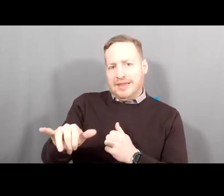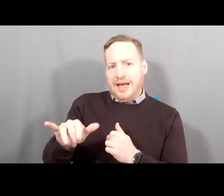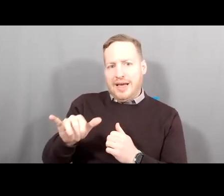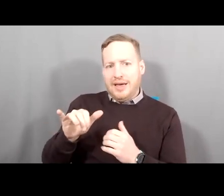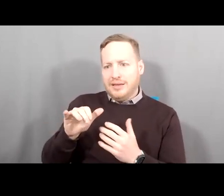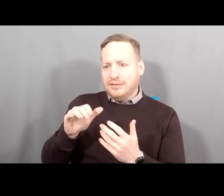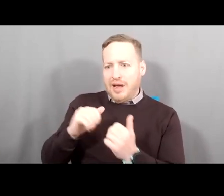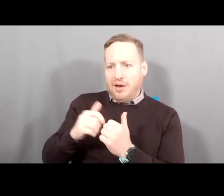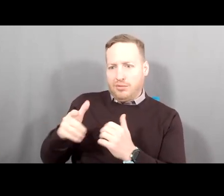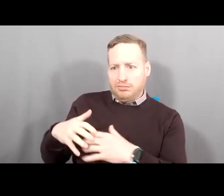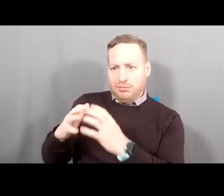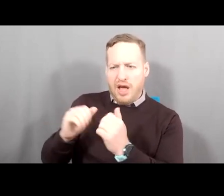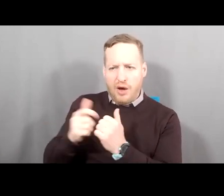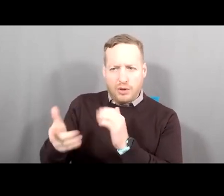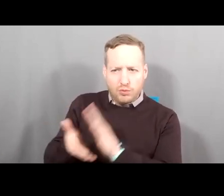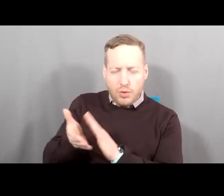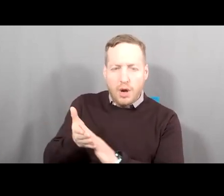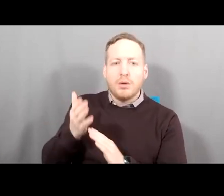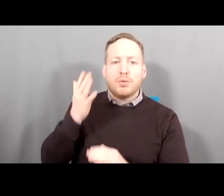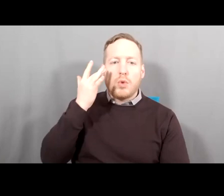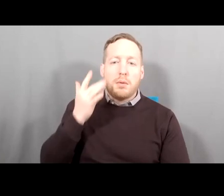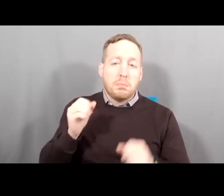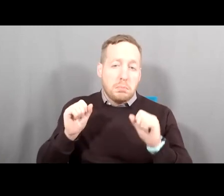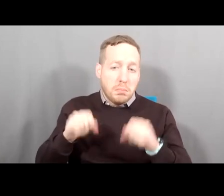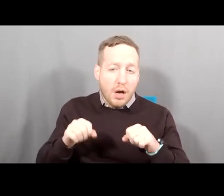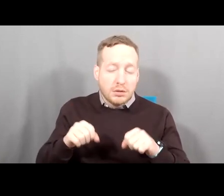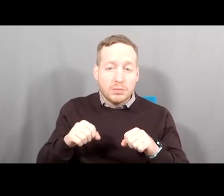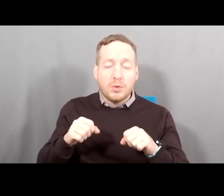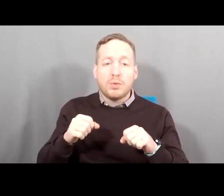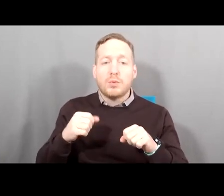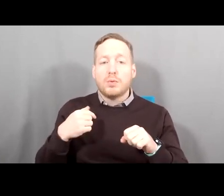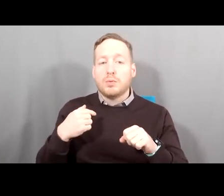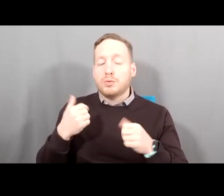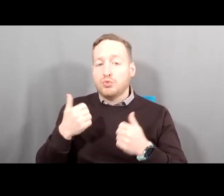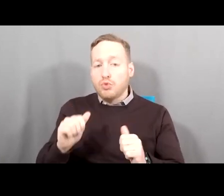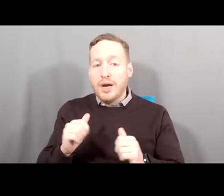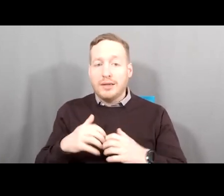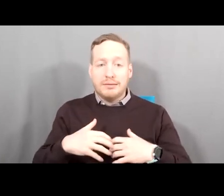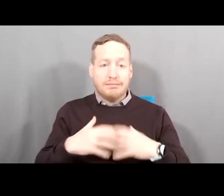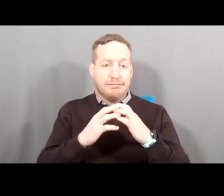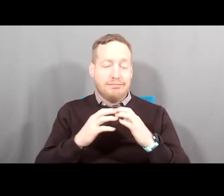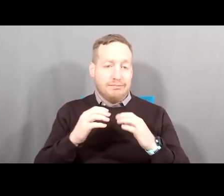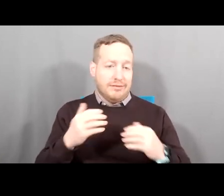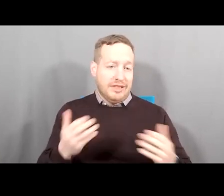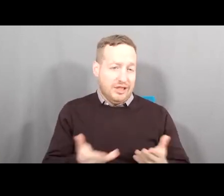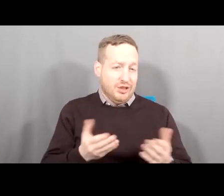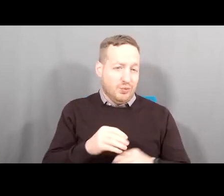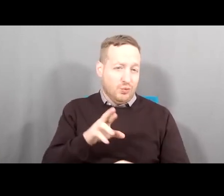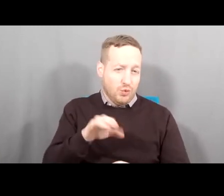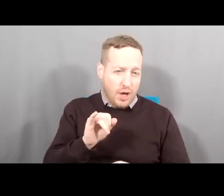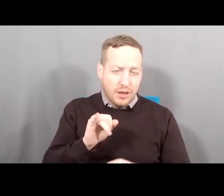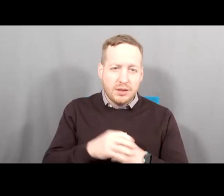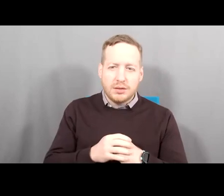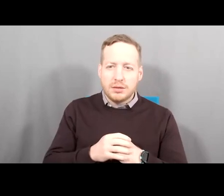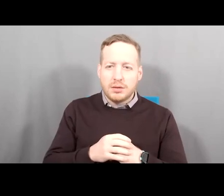of what would be required to run an organization like that and to possibly